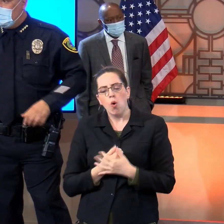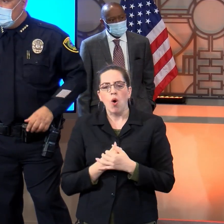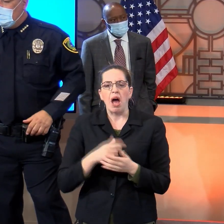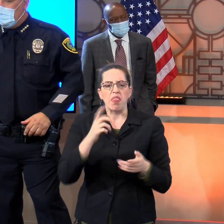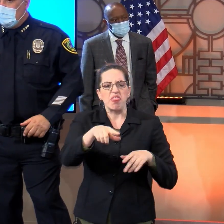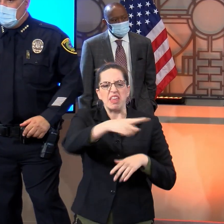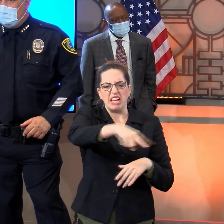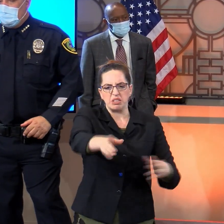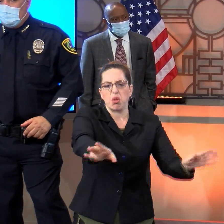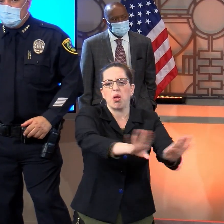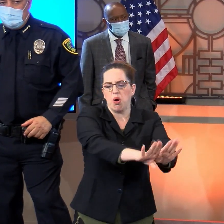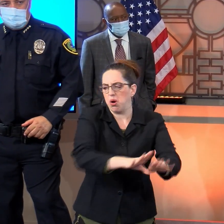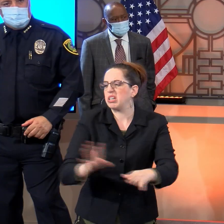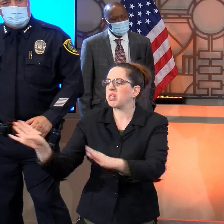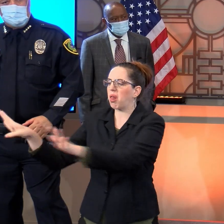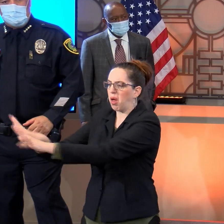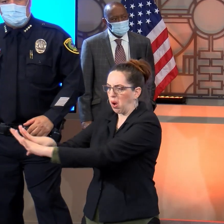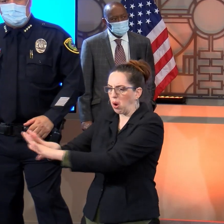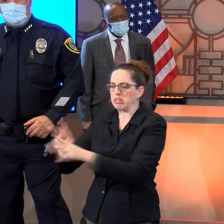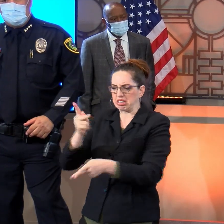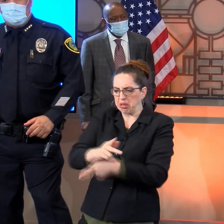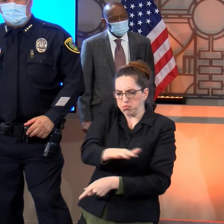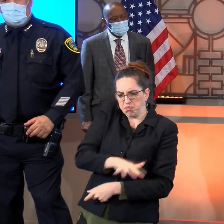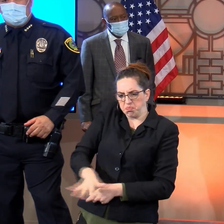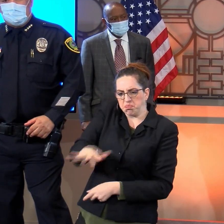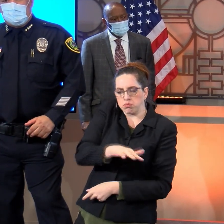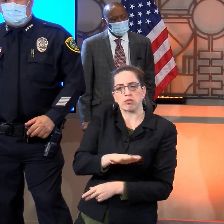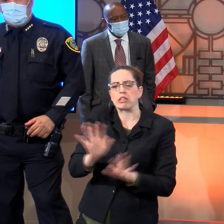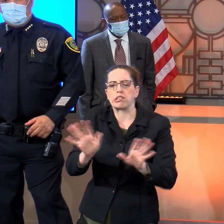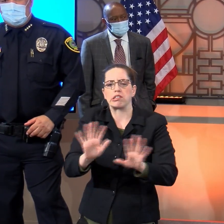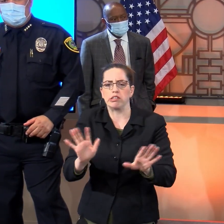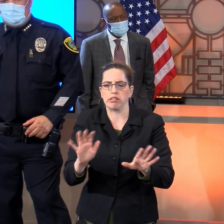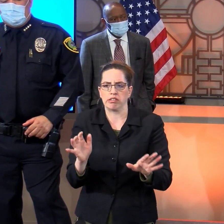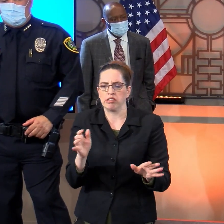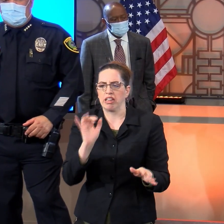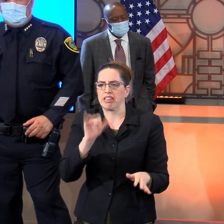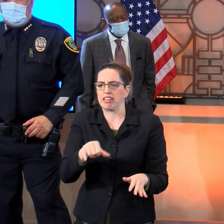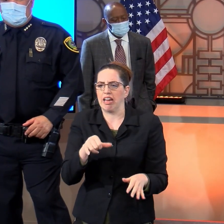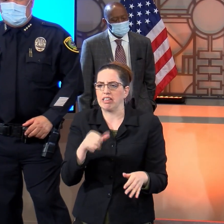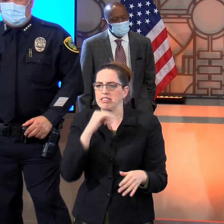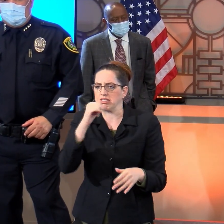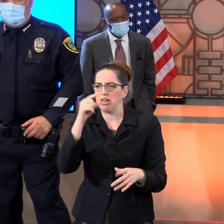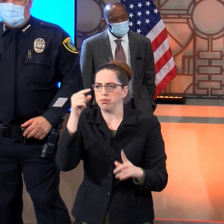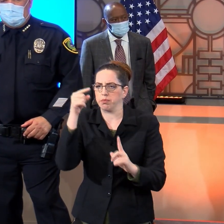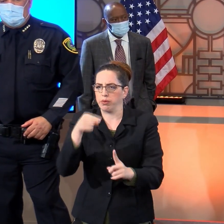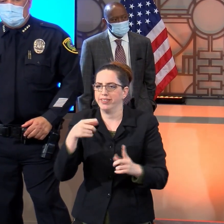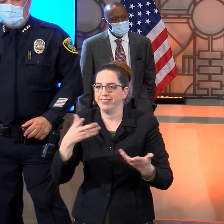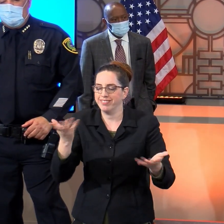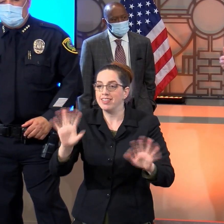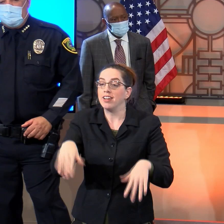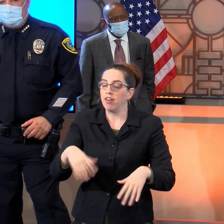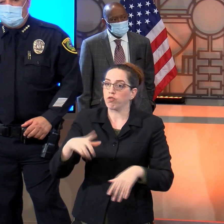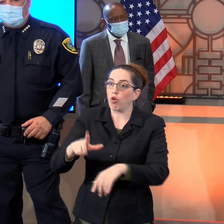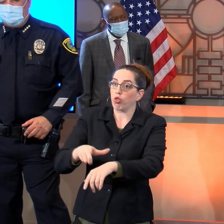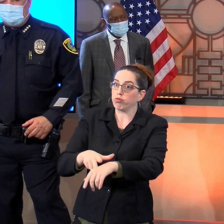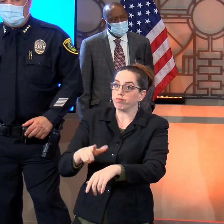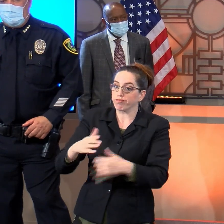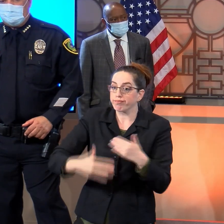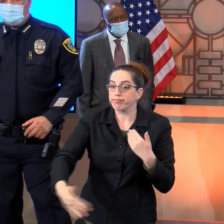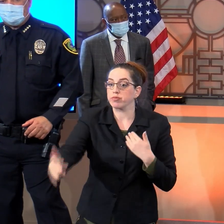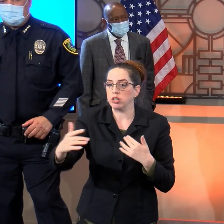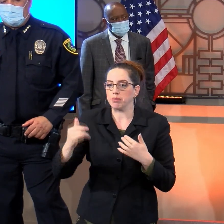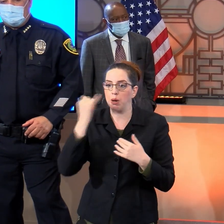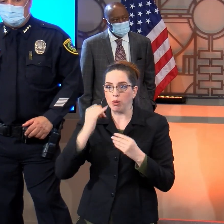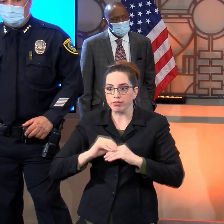were going to close off certain parts of the restaurant and advise them that's not going to achieve the goal. And the long-term effect would be that if we wind up